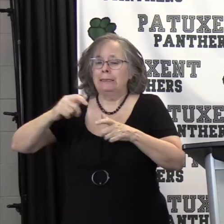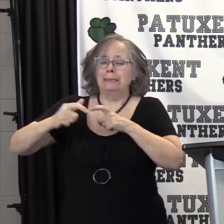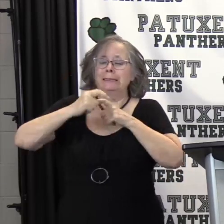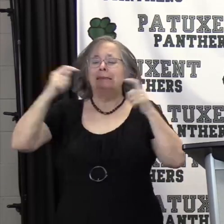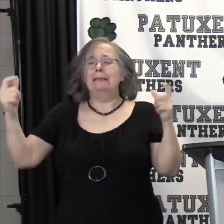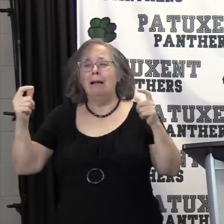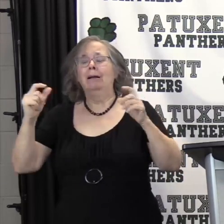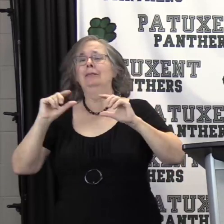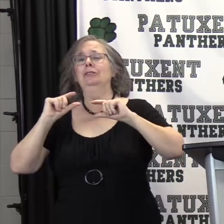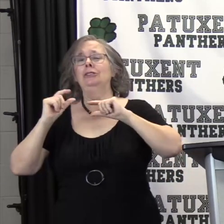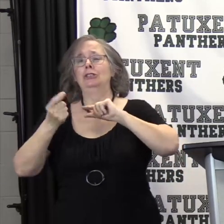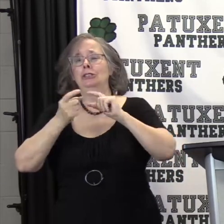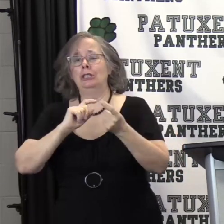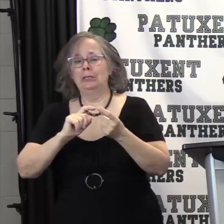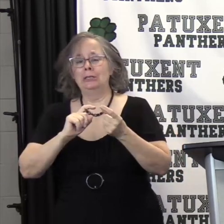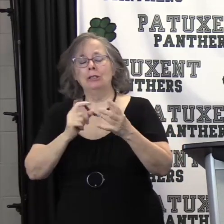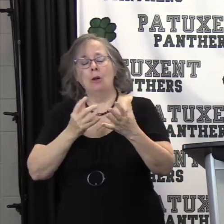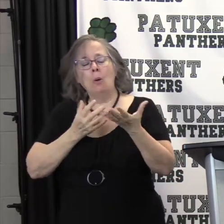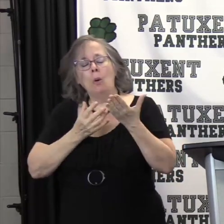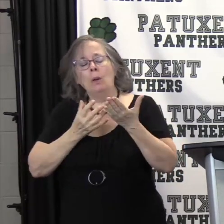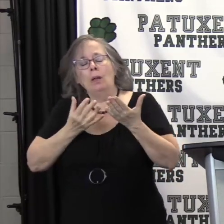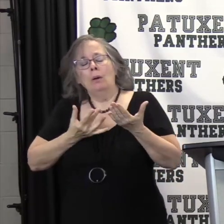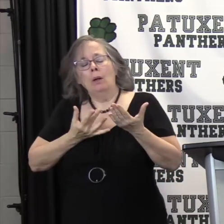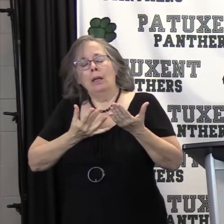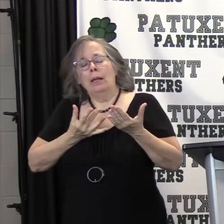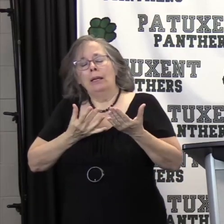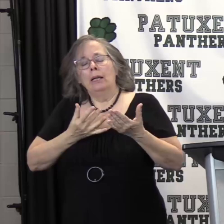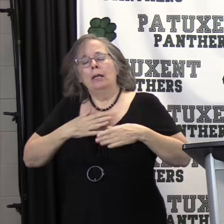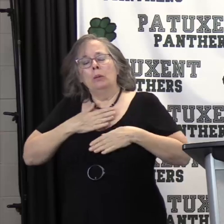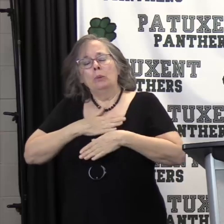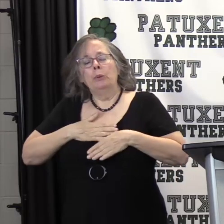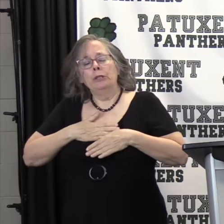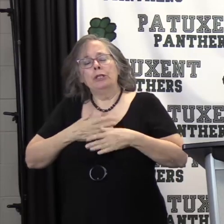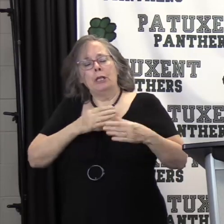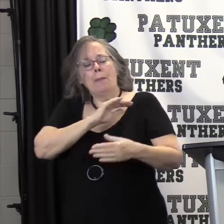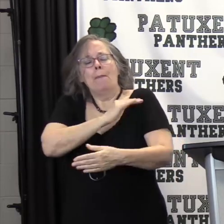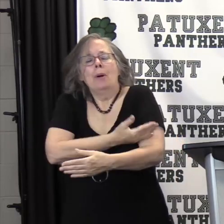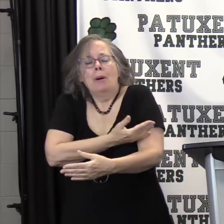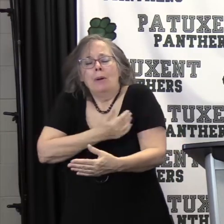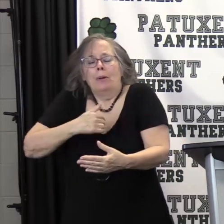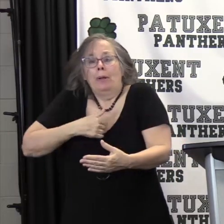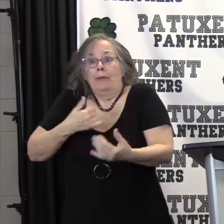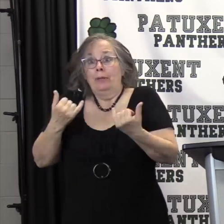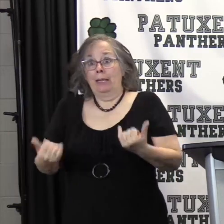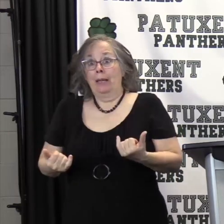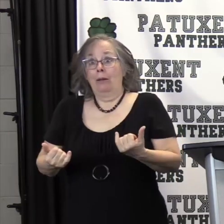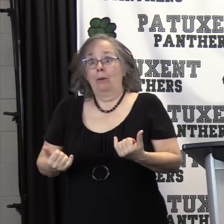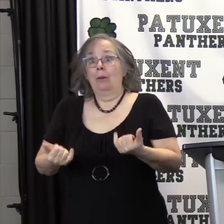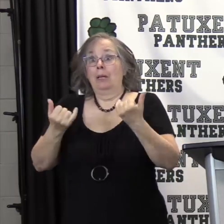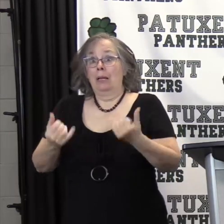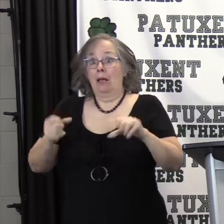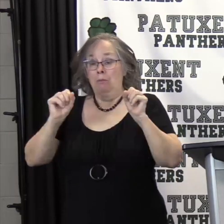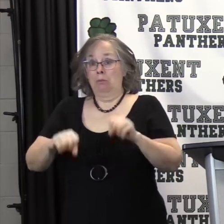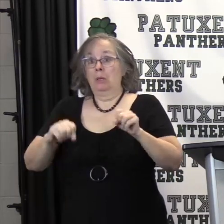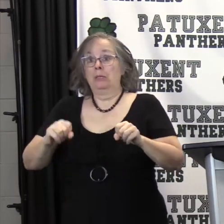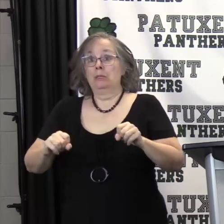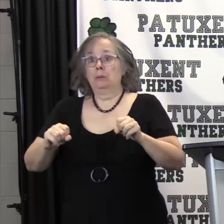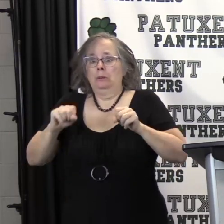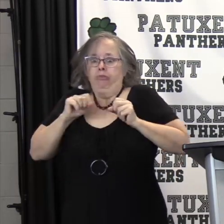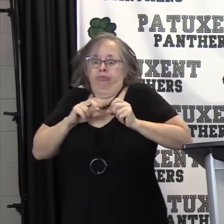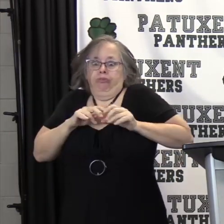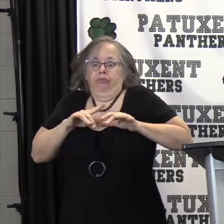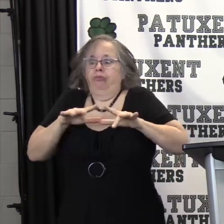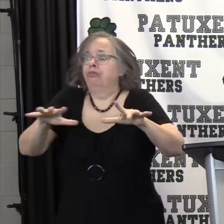change. So take a second to appreciate the power that you have right now. Because right now, the possibilities are